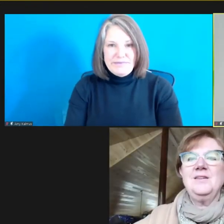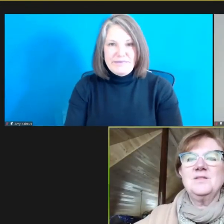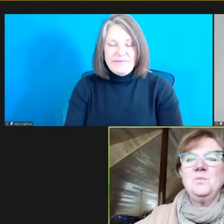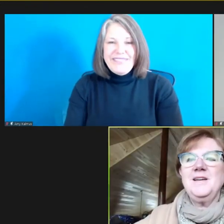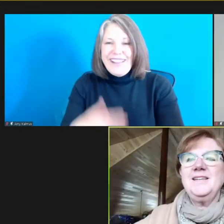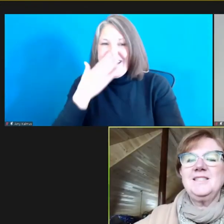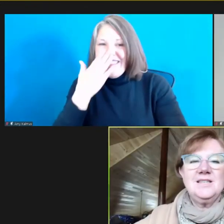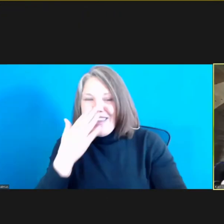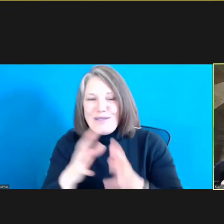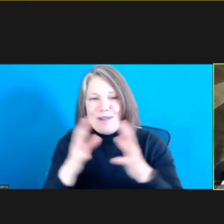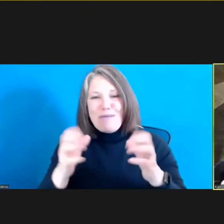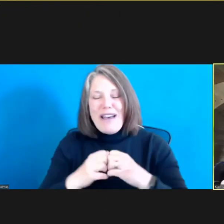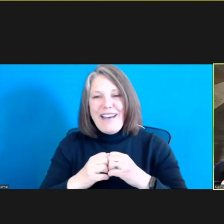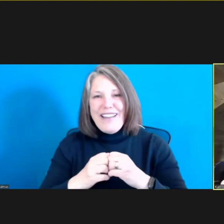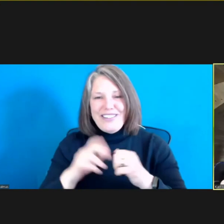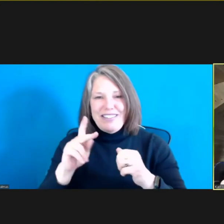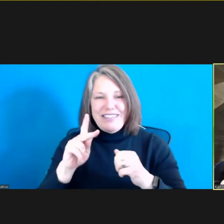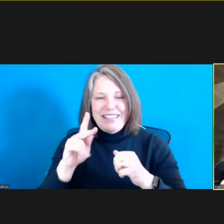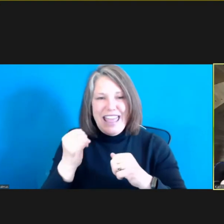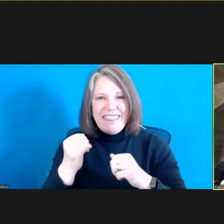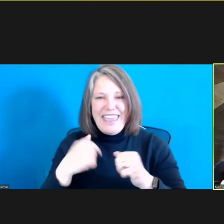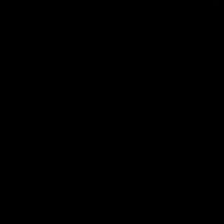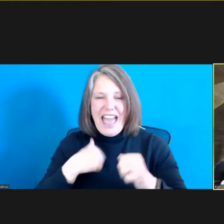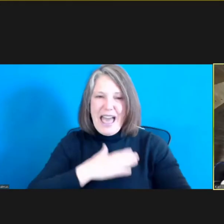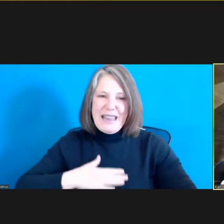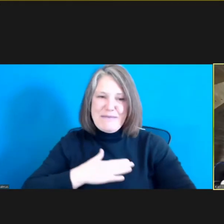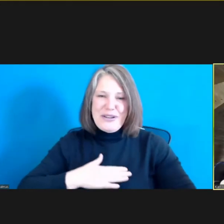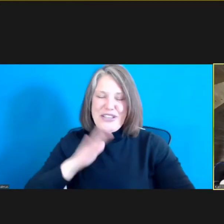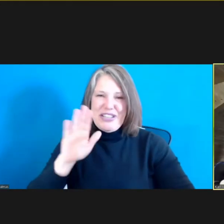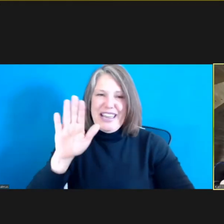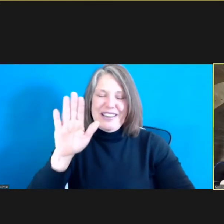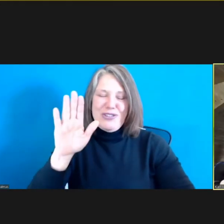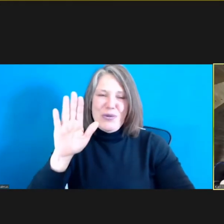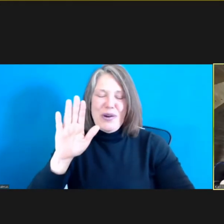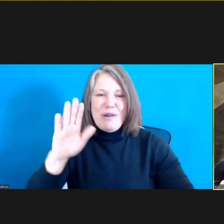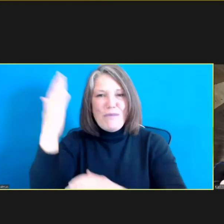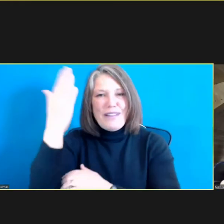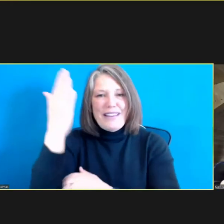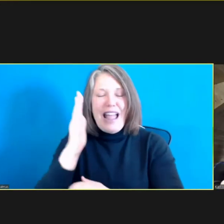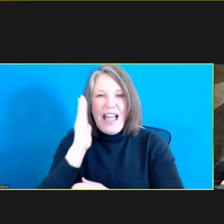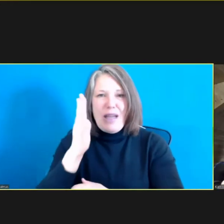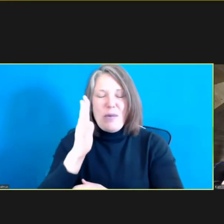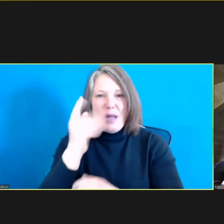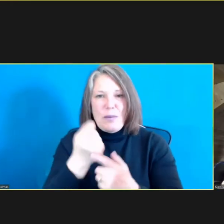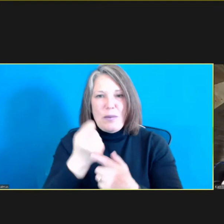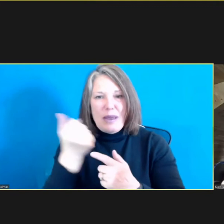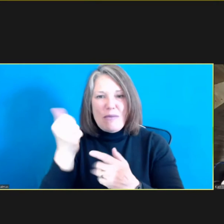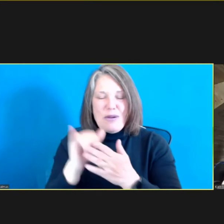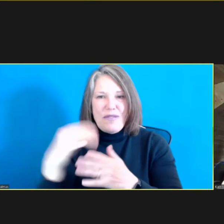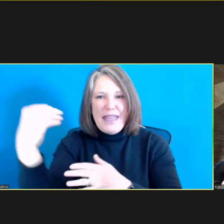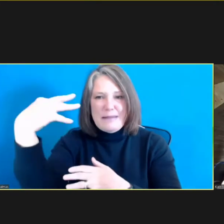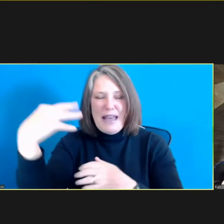Thank you so much. I appreciate your presentation. I am going to remove that